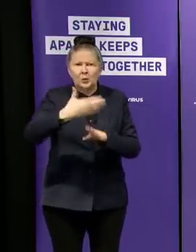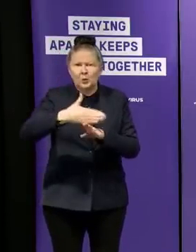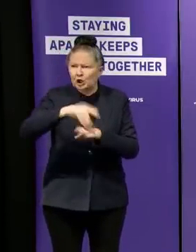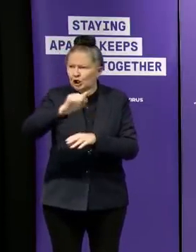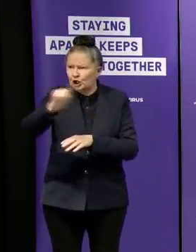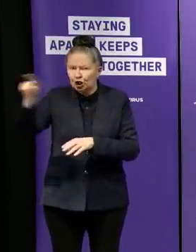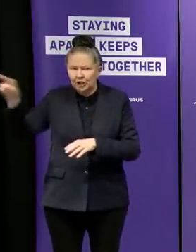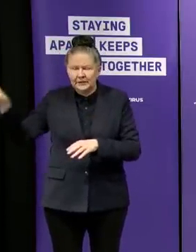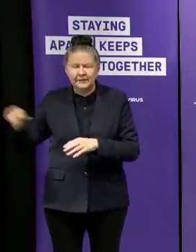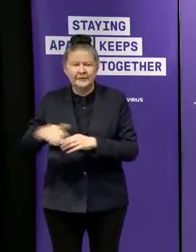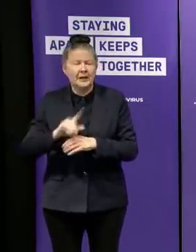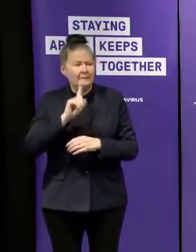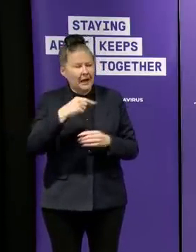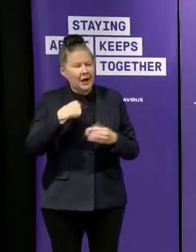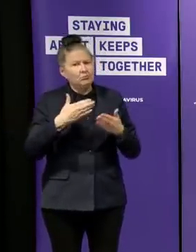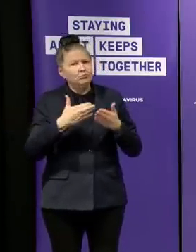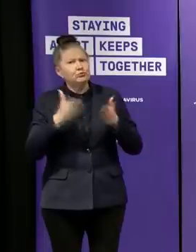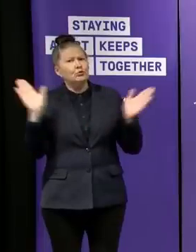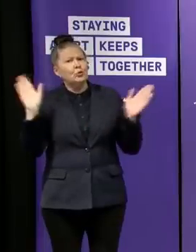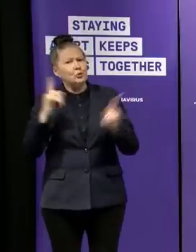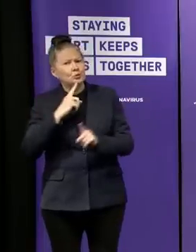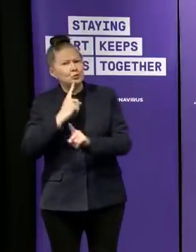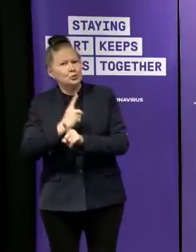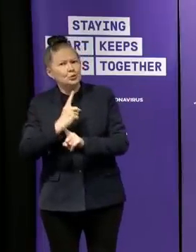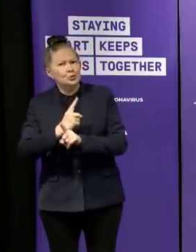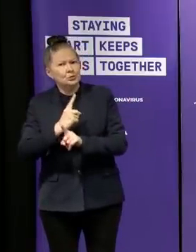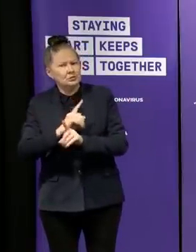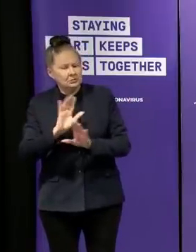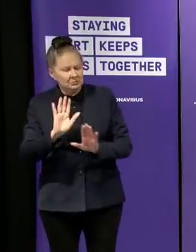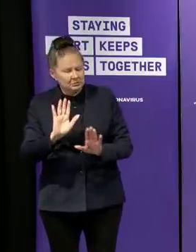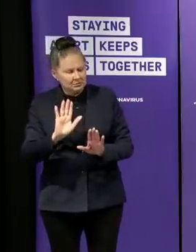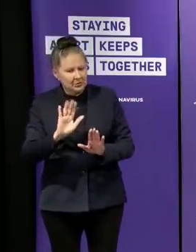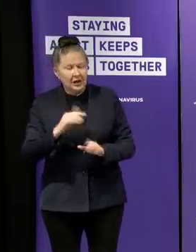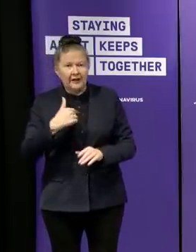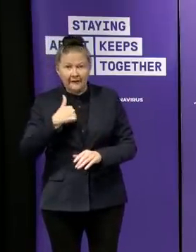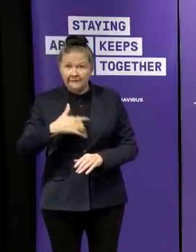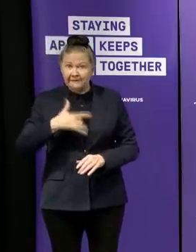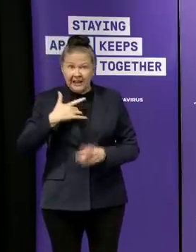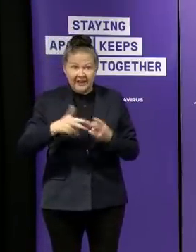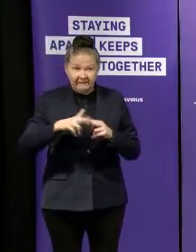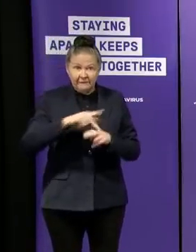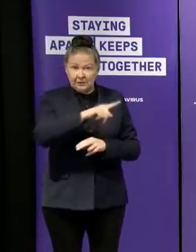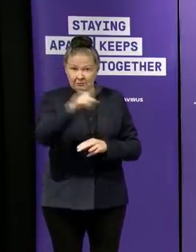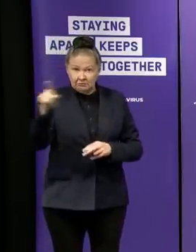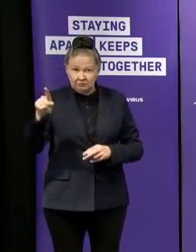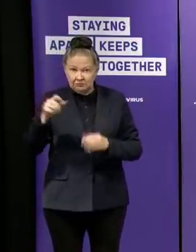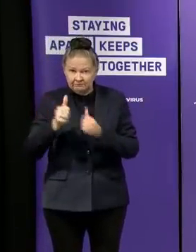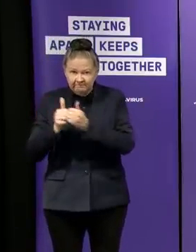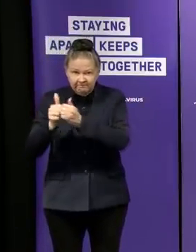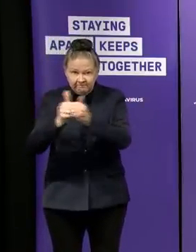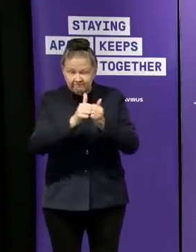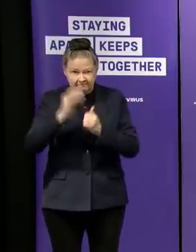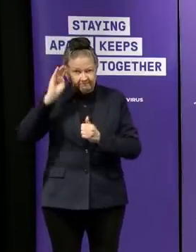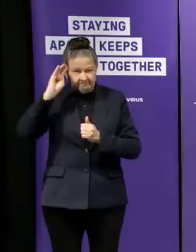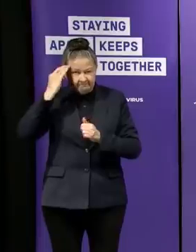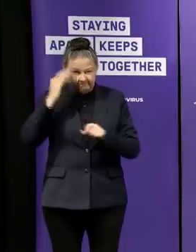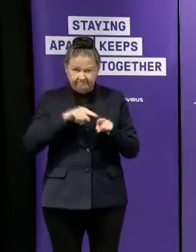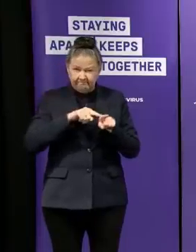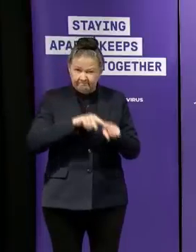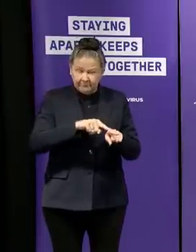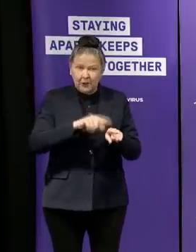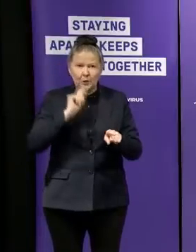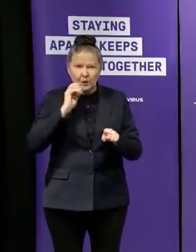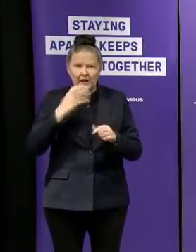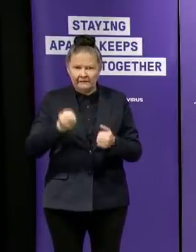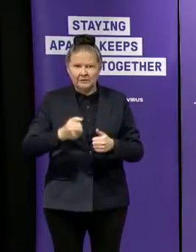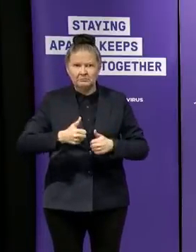the broader point, I'm confident that if everyone plays their part, all of us, then we will have an appropriate public health response